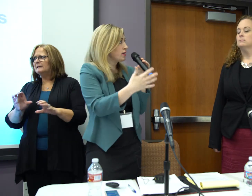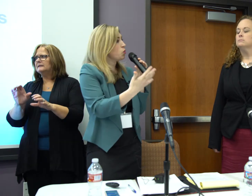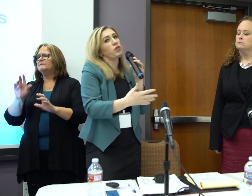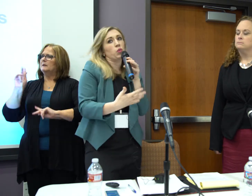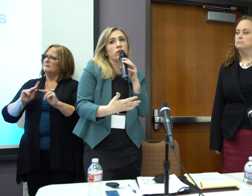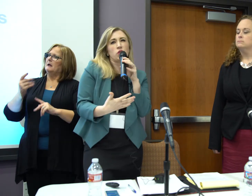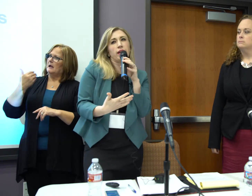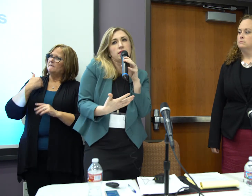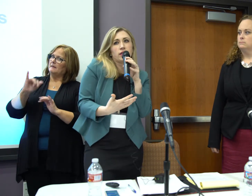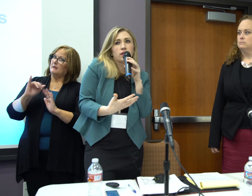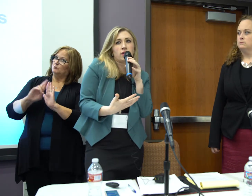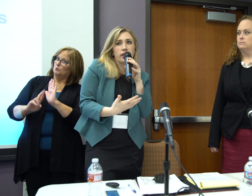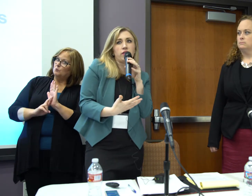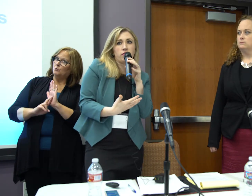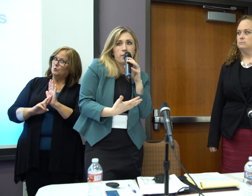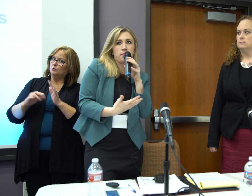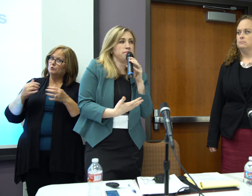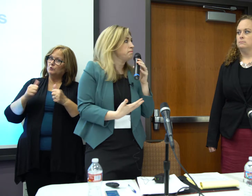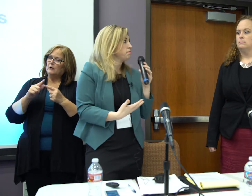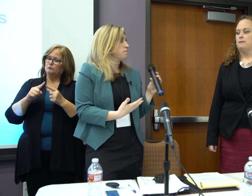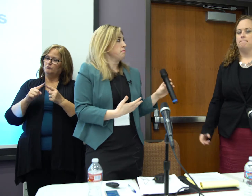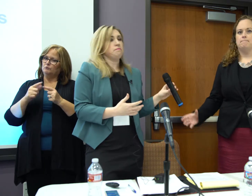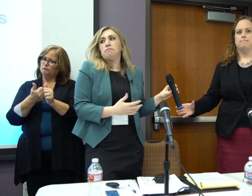think that is what the rule is trying to steer clear